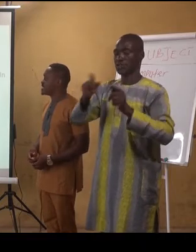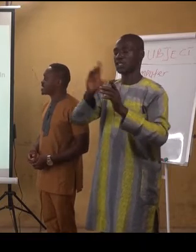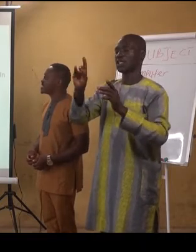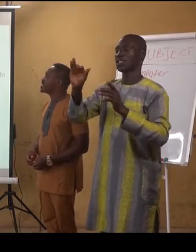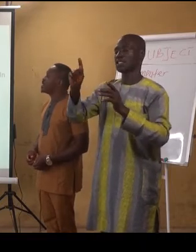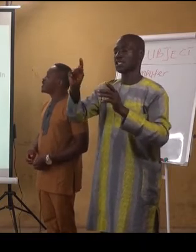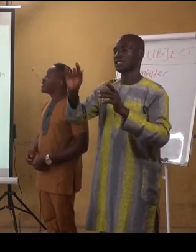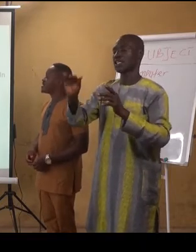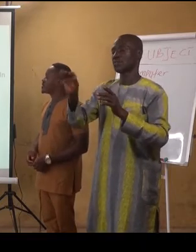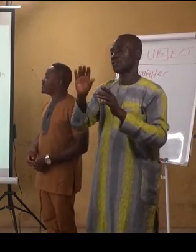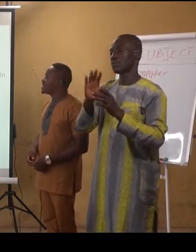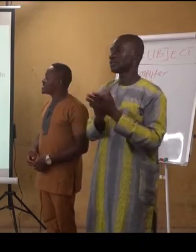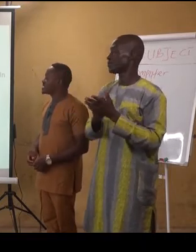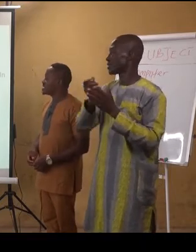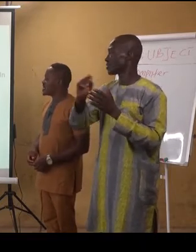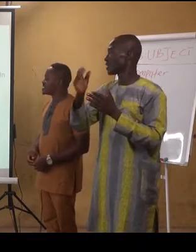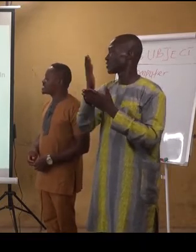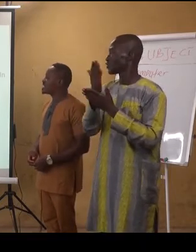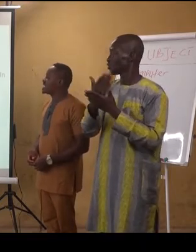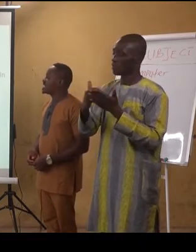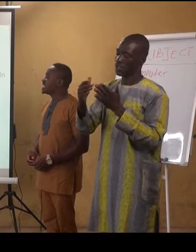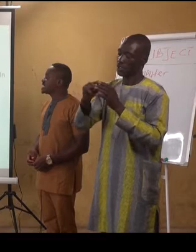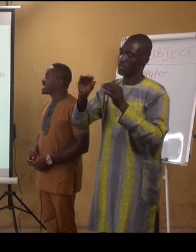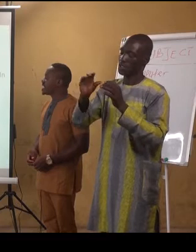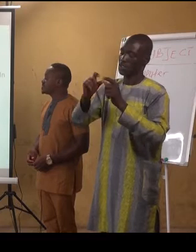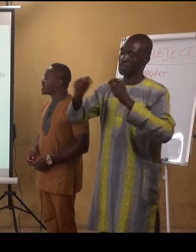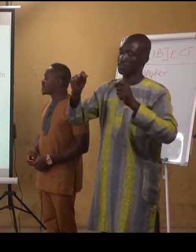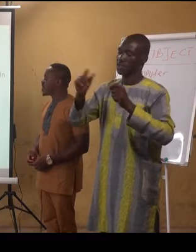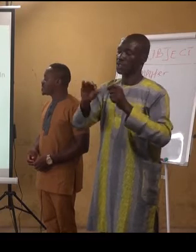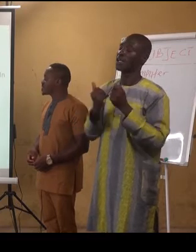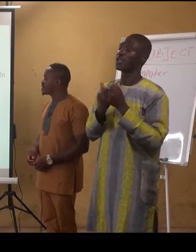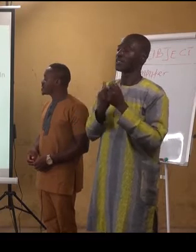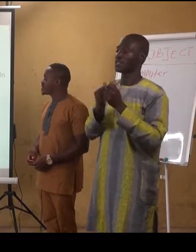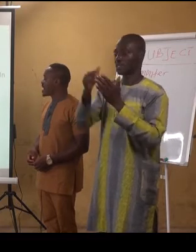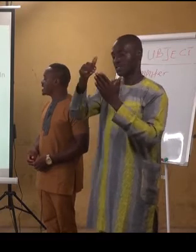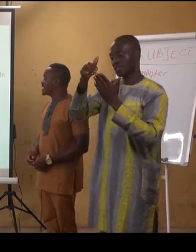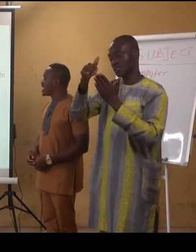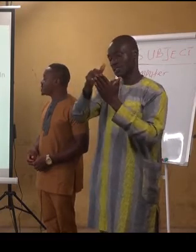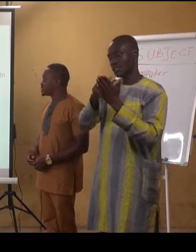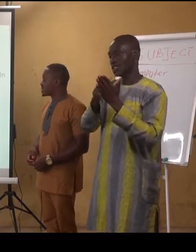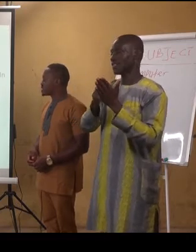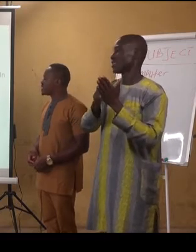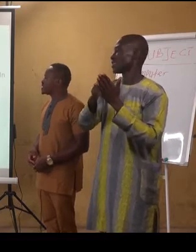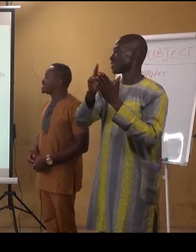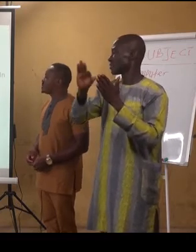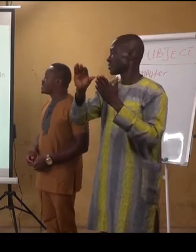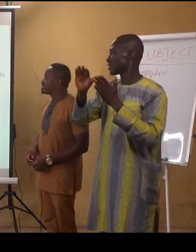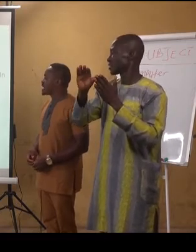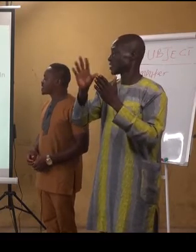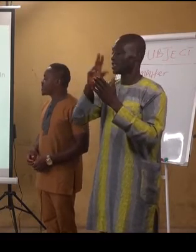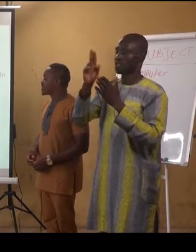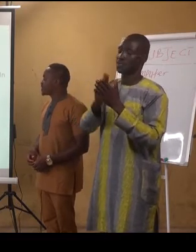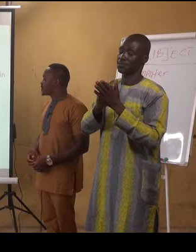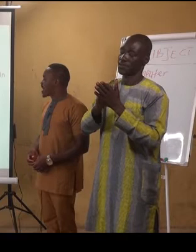in basic. Write some basic statements. List the arithmetic operations and their uses. The